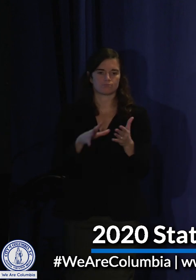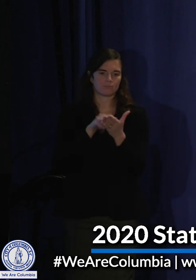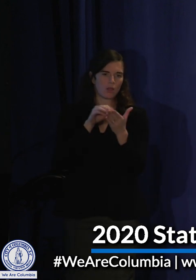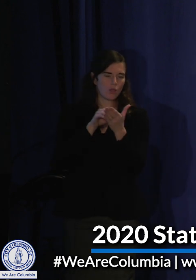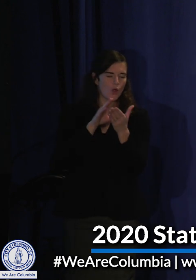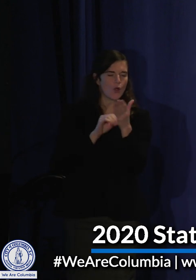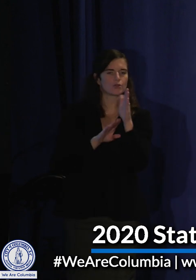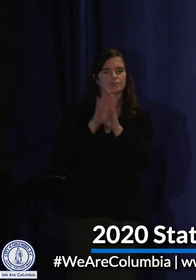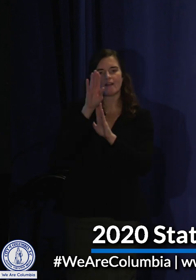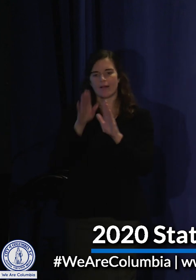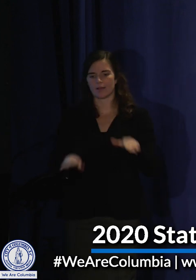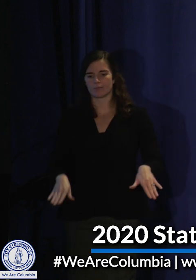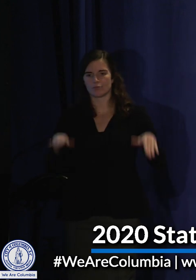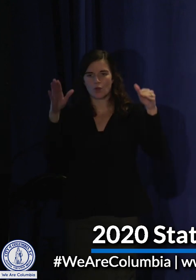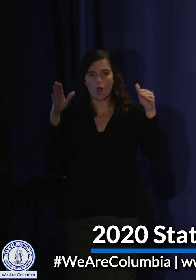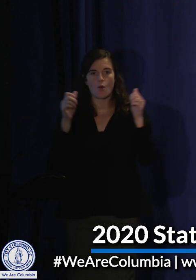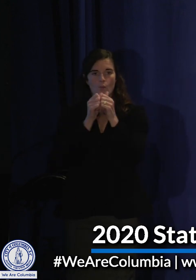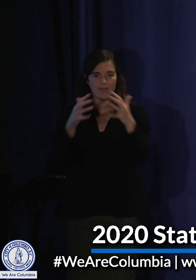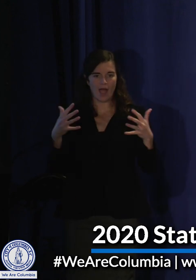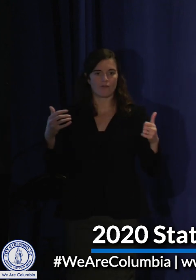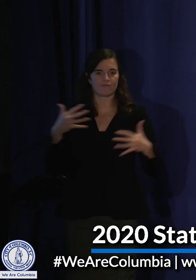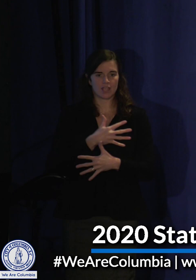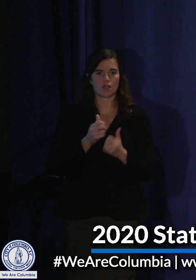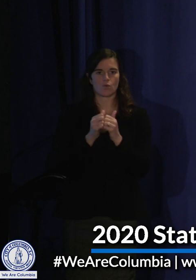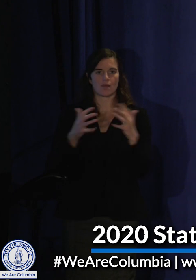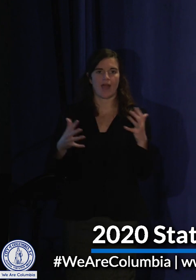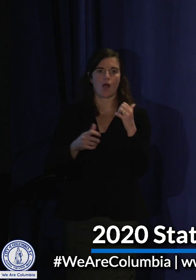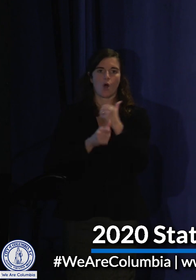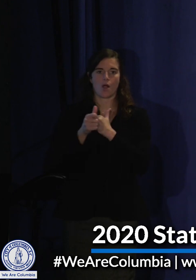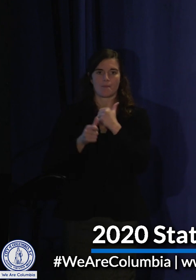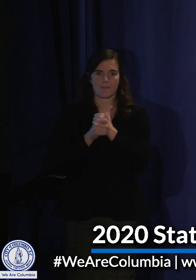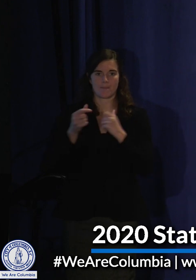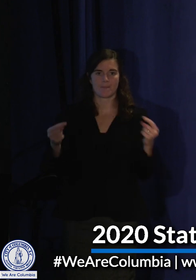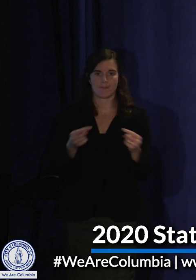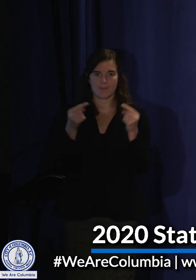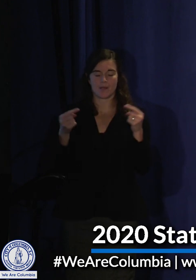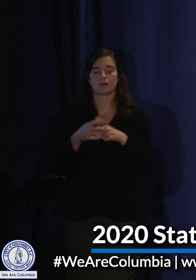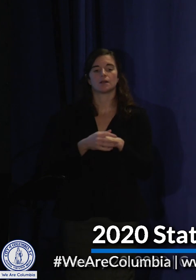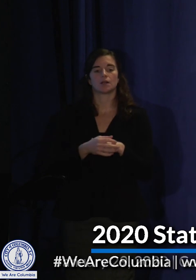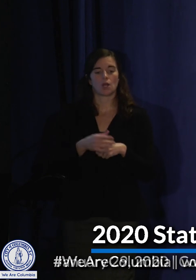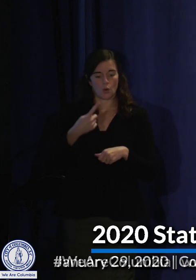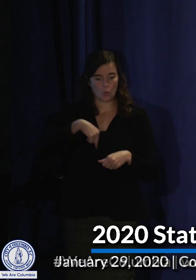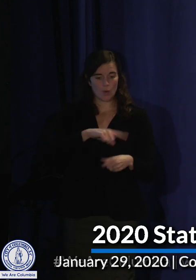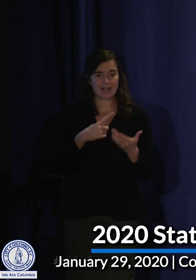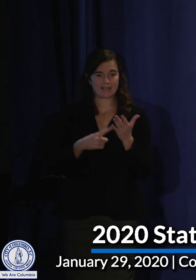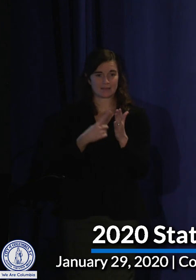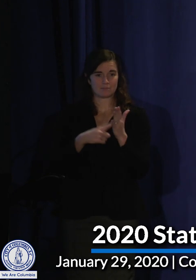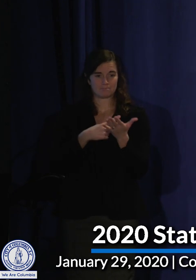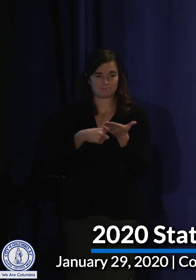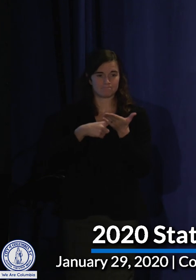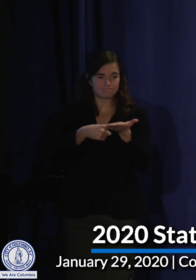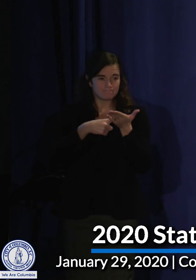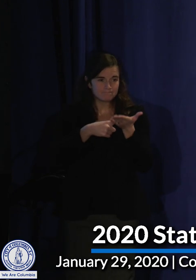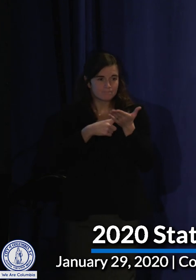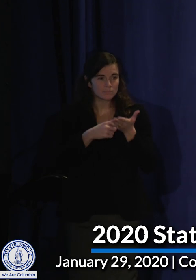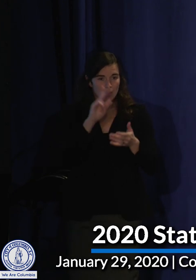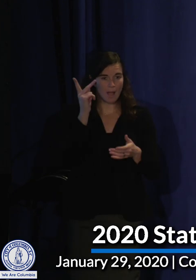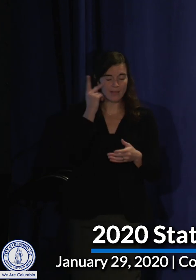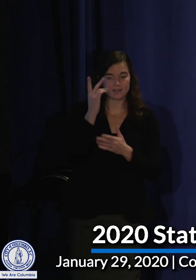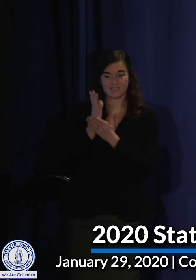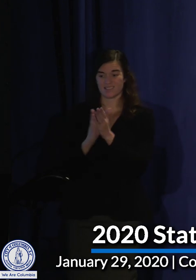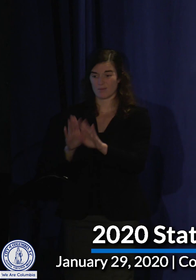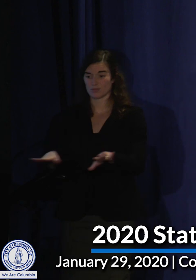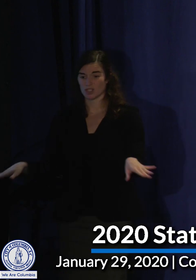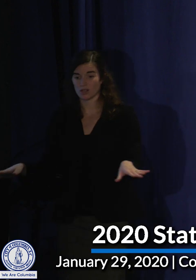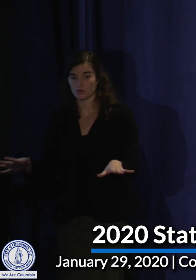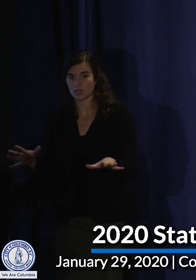from fear, free from harm. The reality is that as we debate politics, some of our children are debating survival.